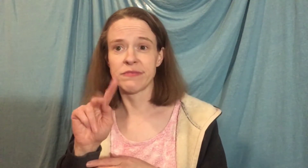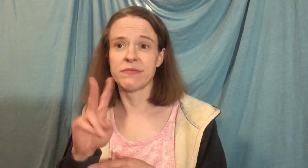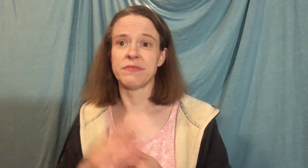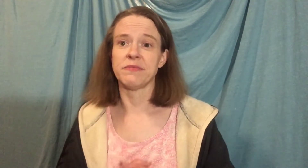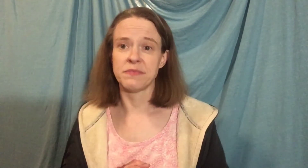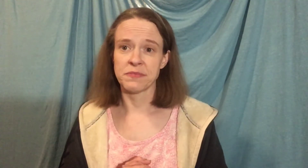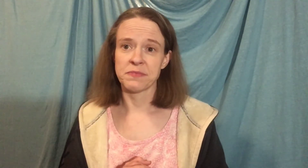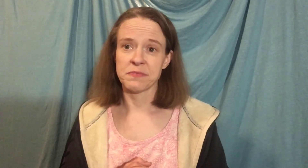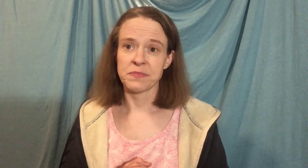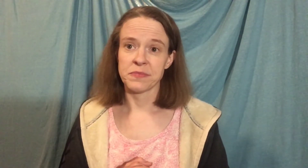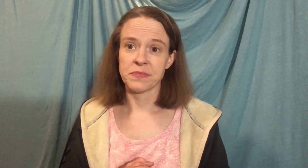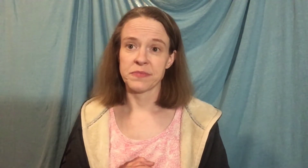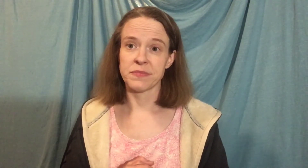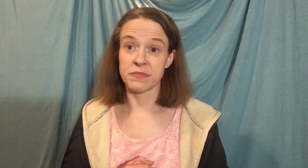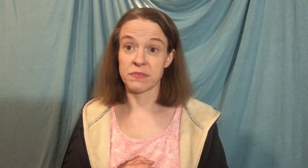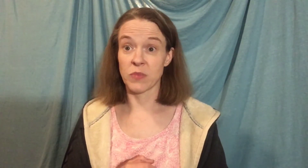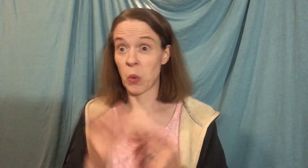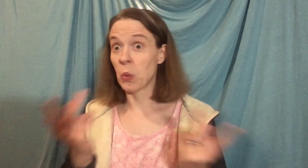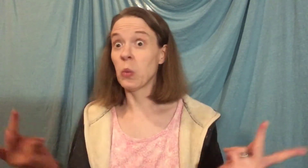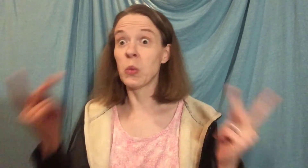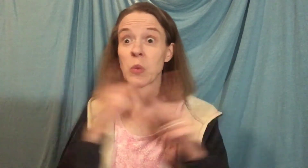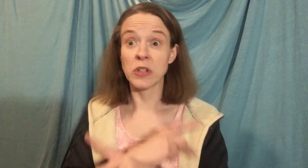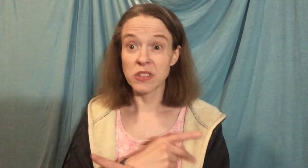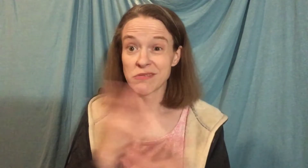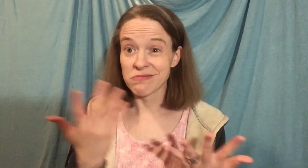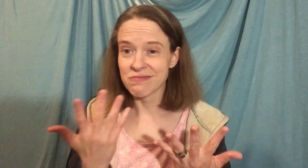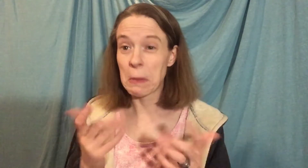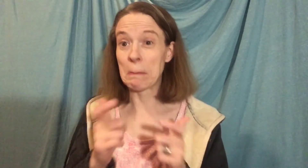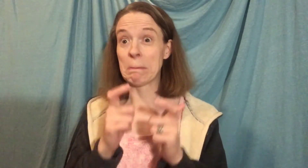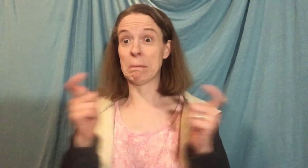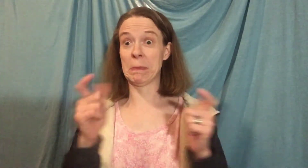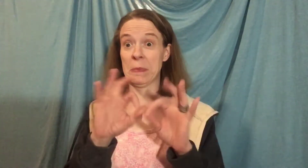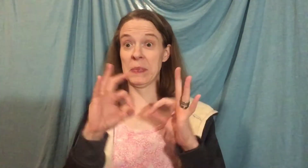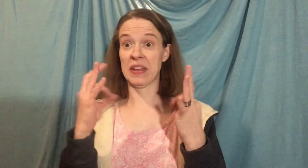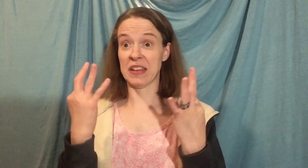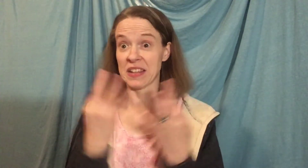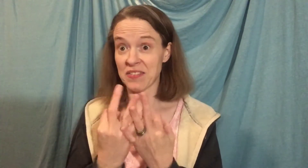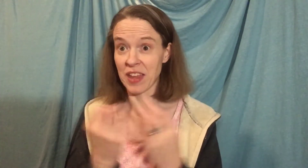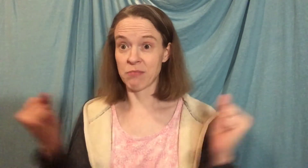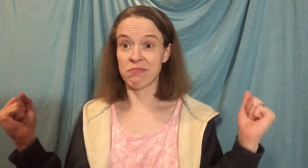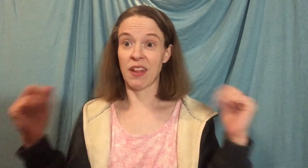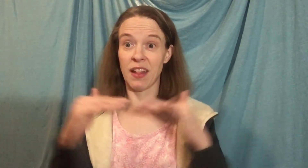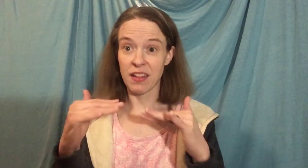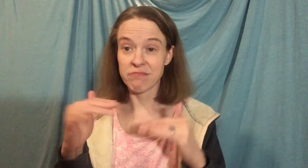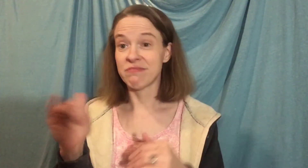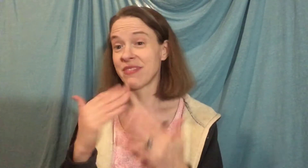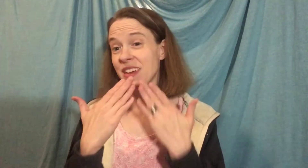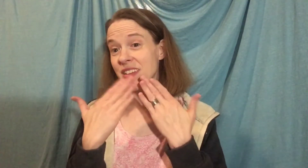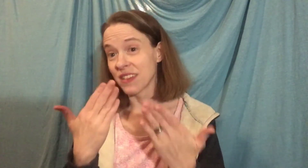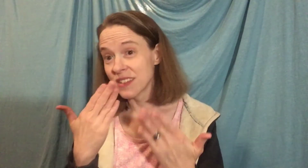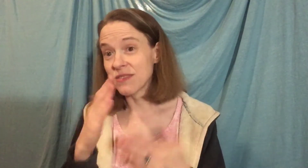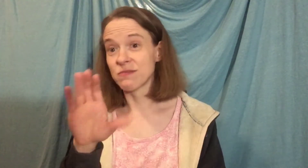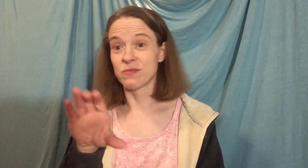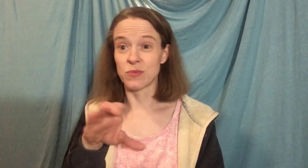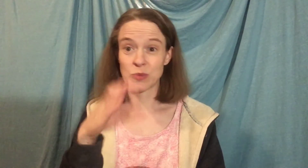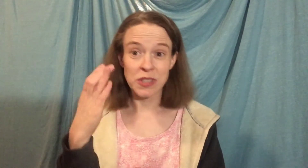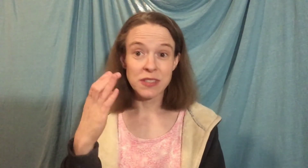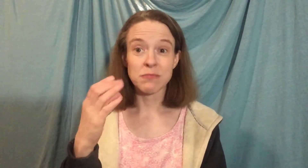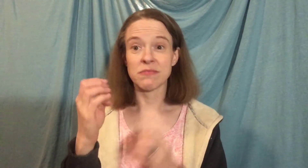excuse themselves from the table to go watch TV. And it's even worse at big family gatherings like Thanksgiving,